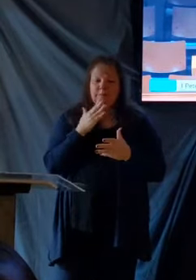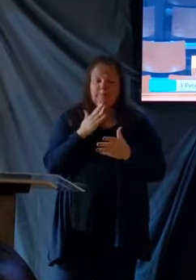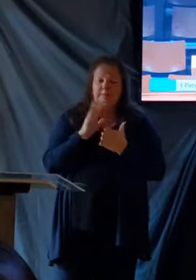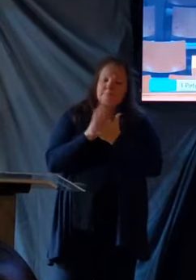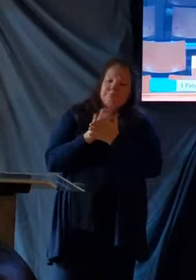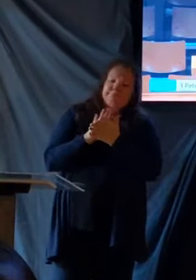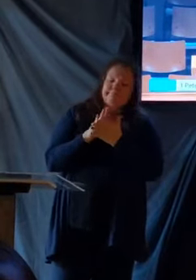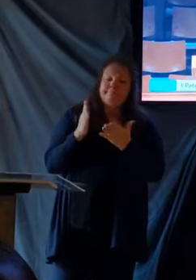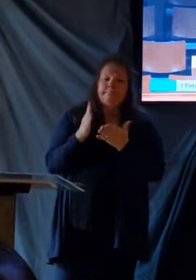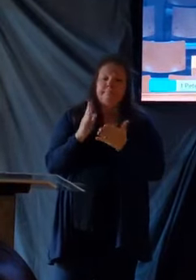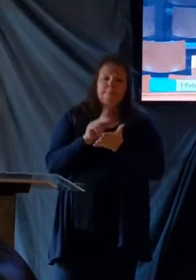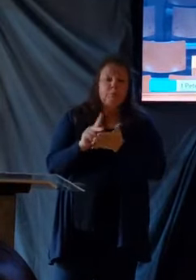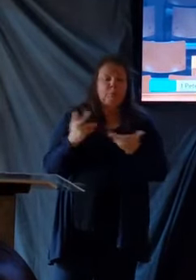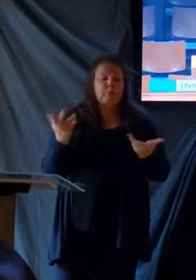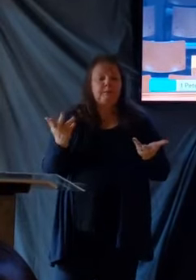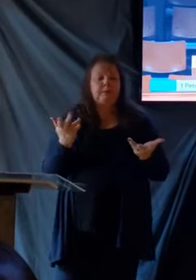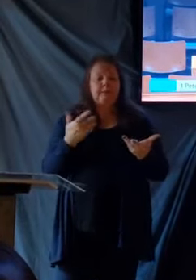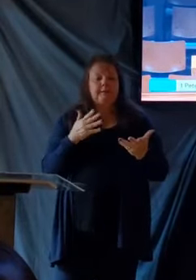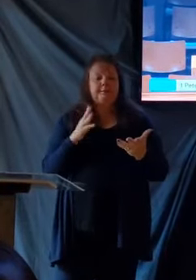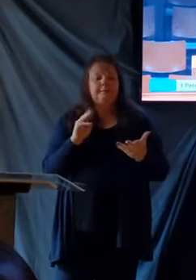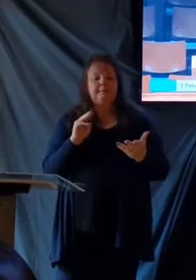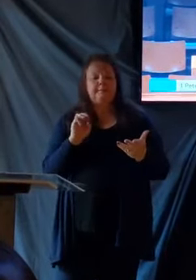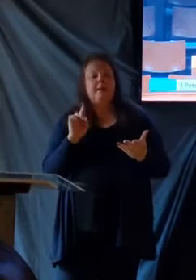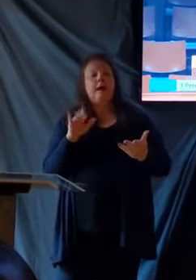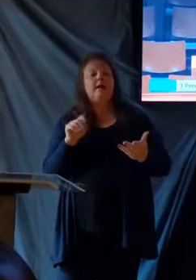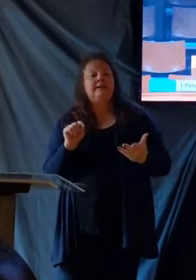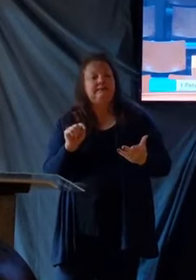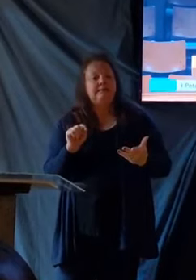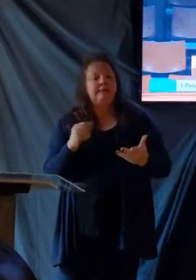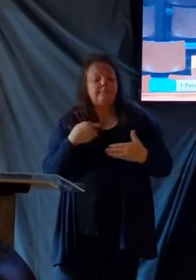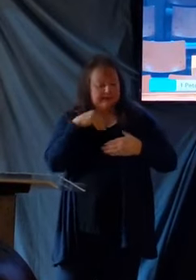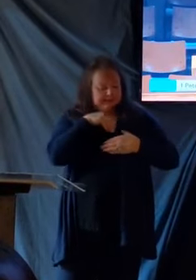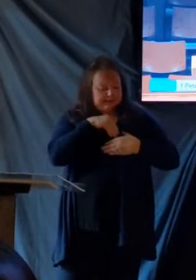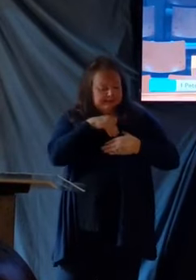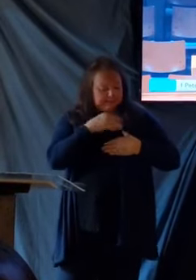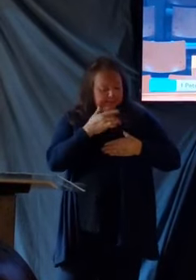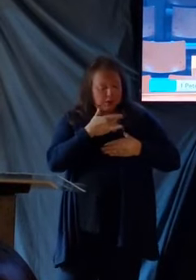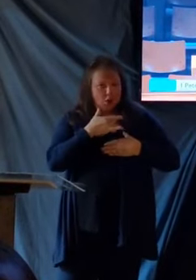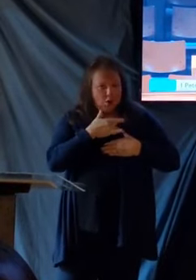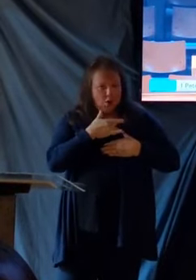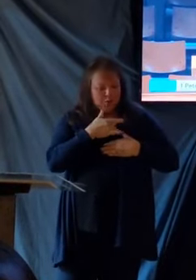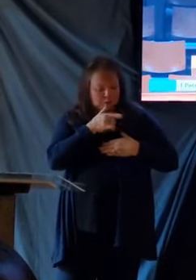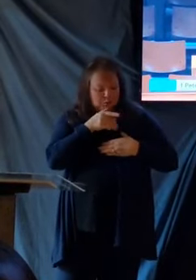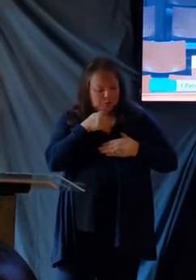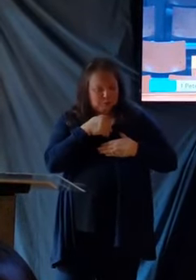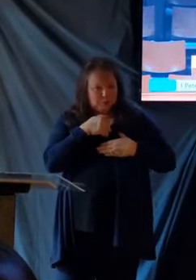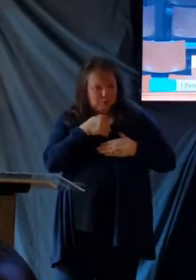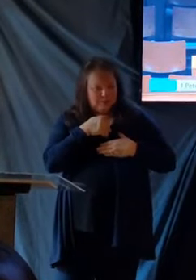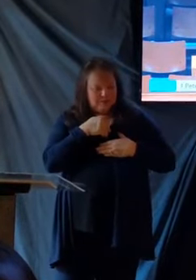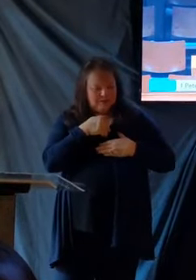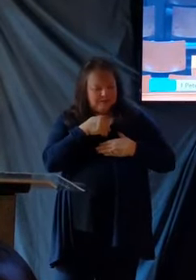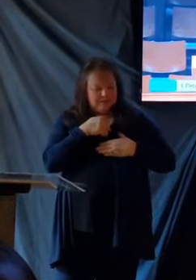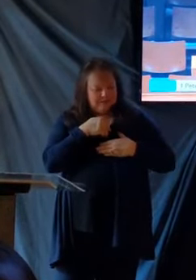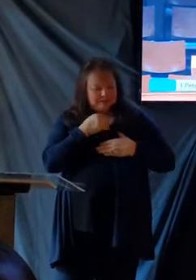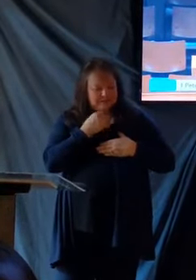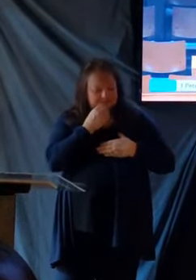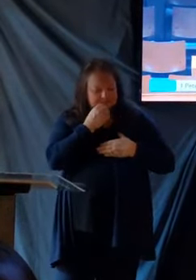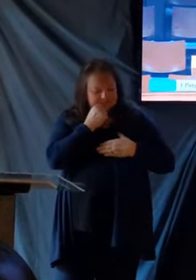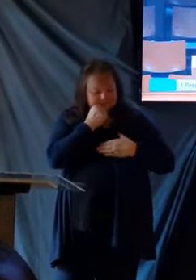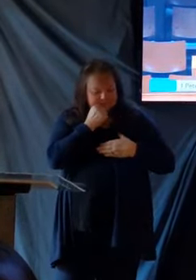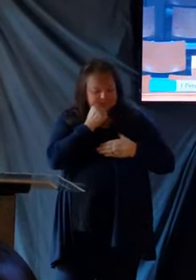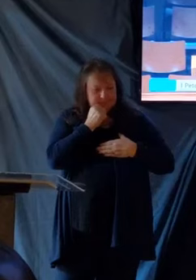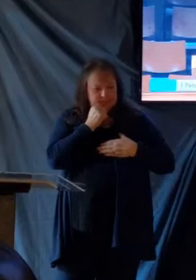chaste and modest. Let it be the hidden person of the heart, with the imperishable quality